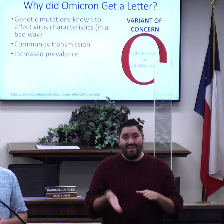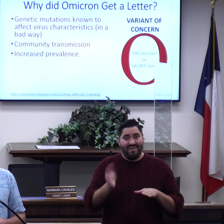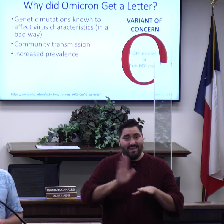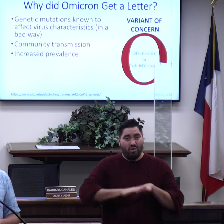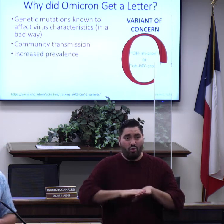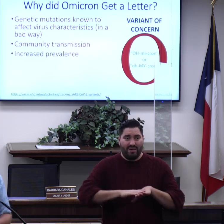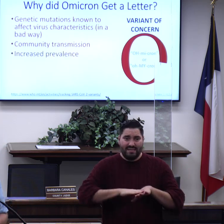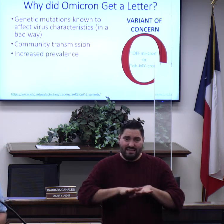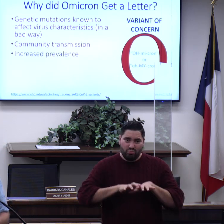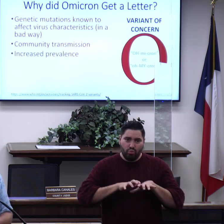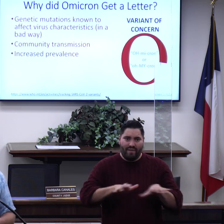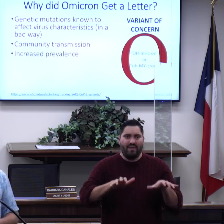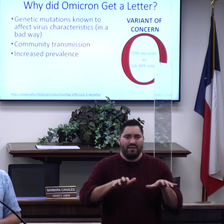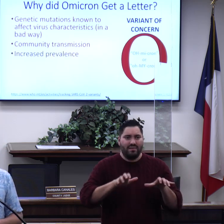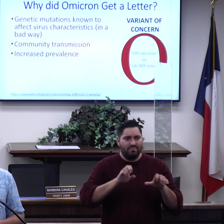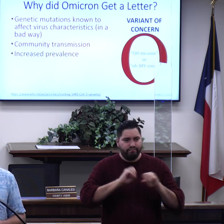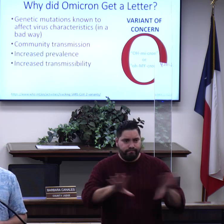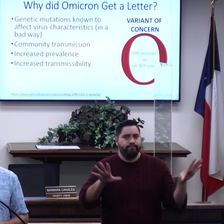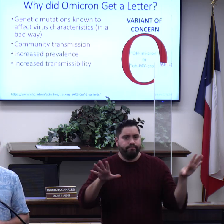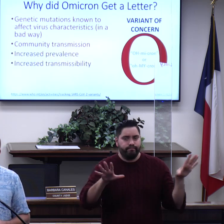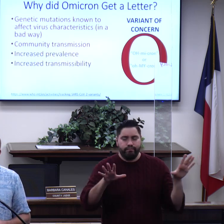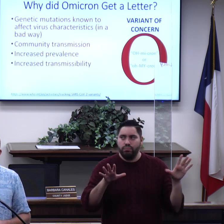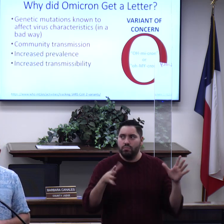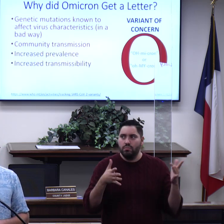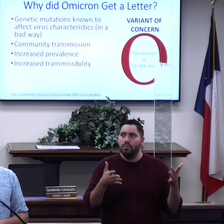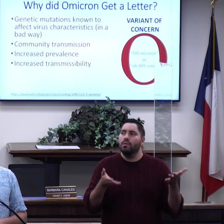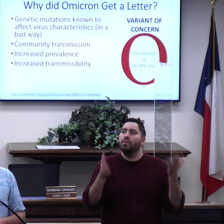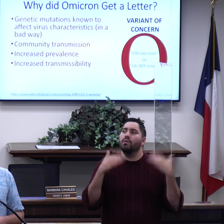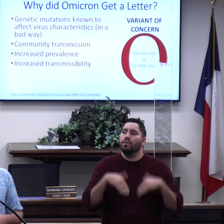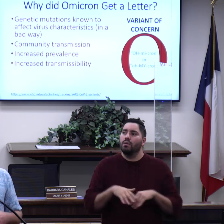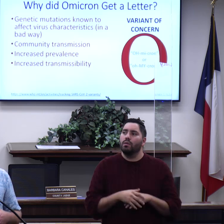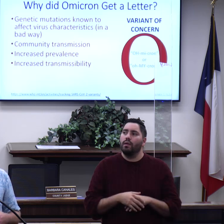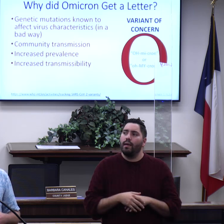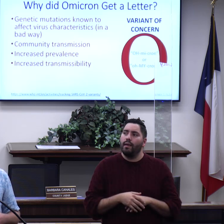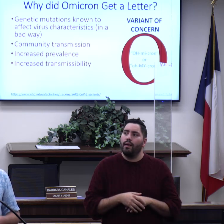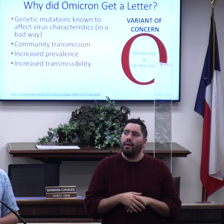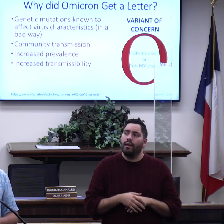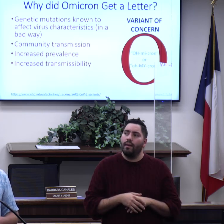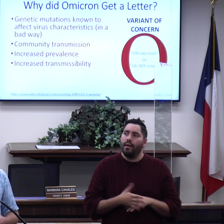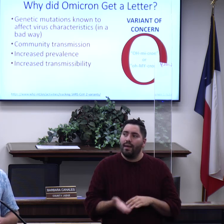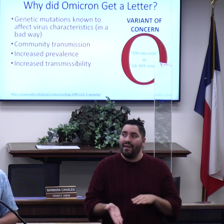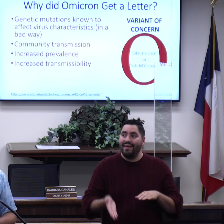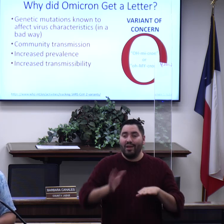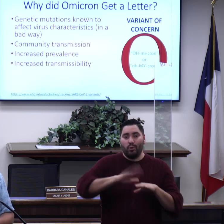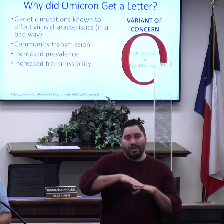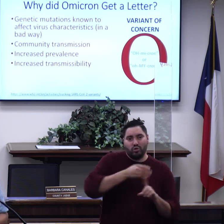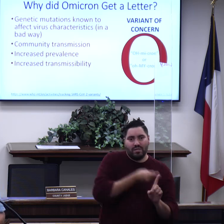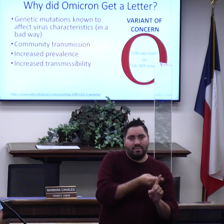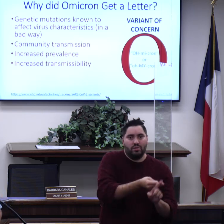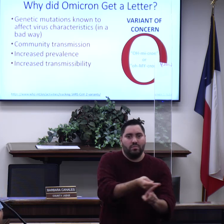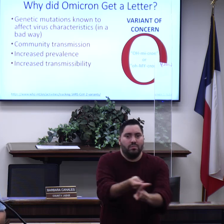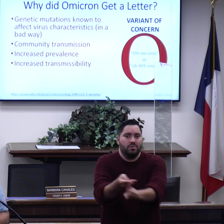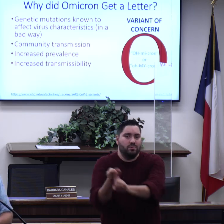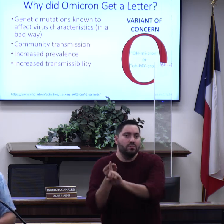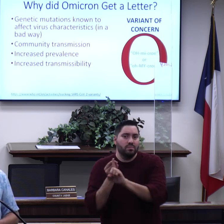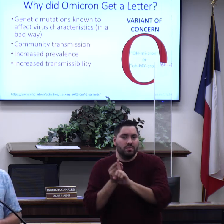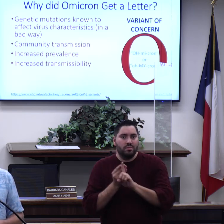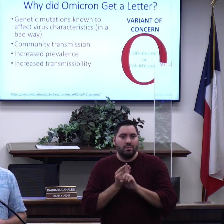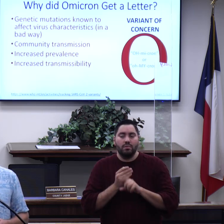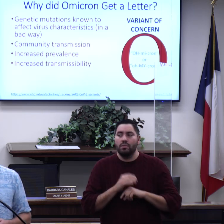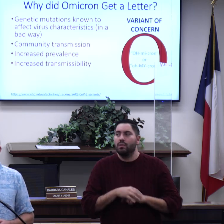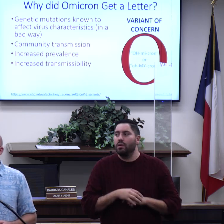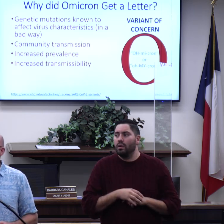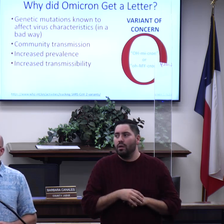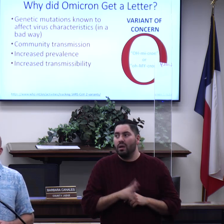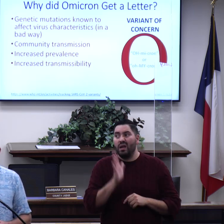increased prevalence. Next. And beyond that, there is increased transmissibility. I'm going to